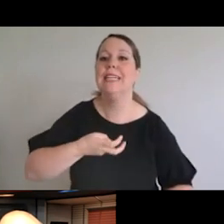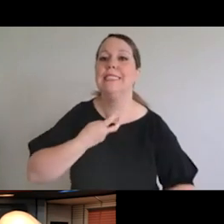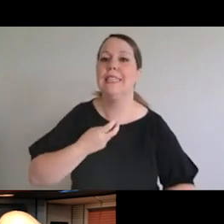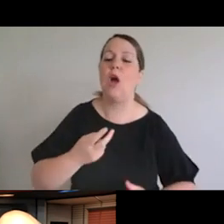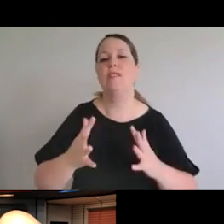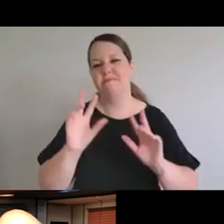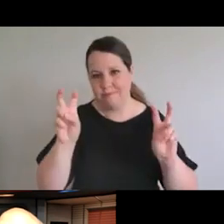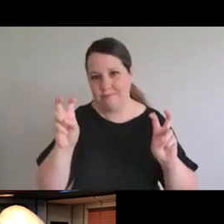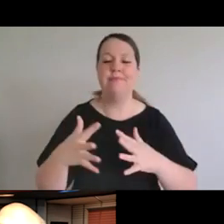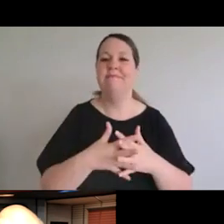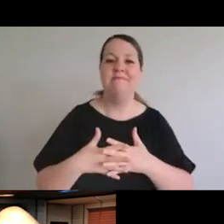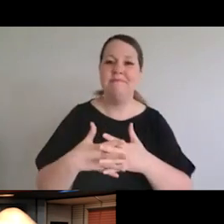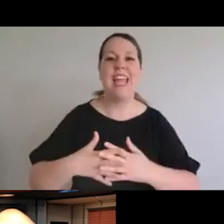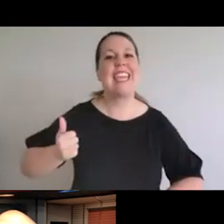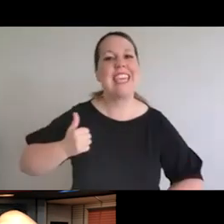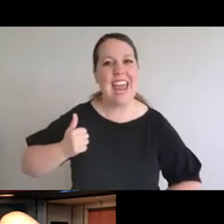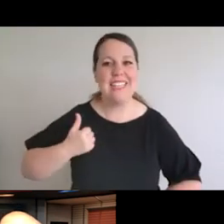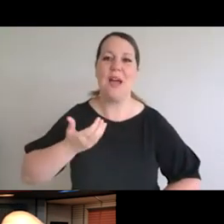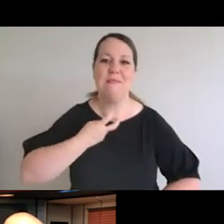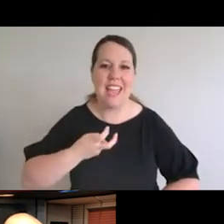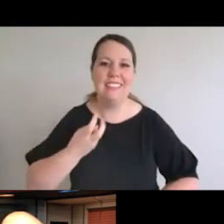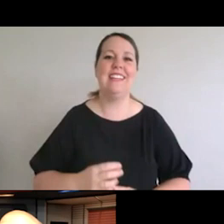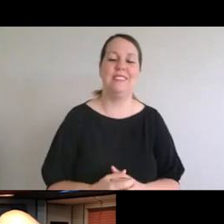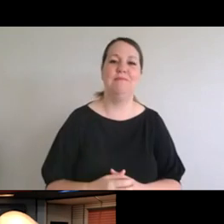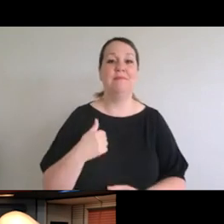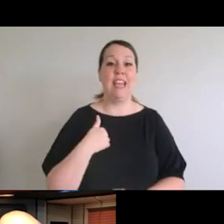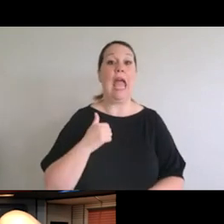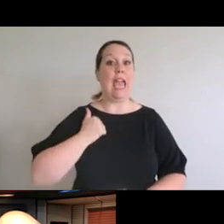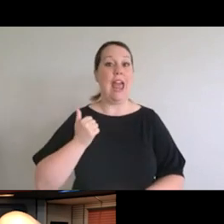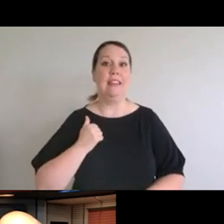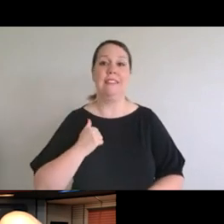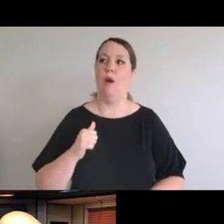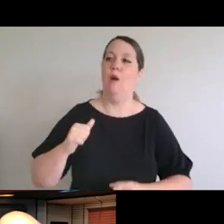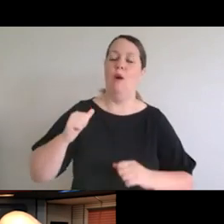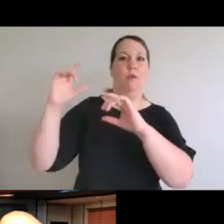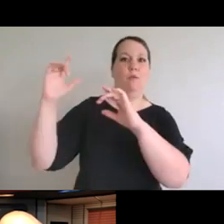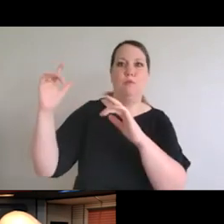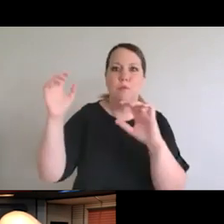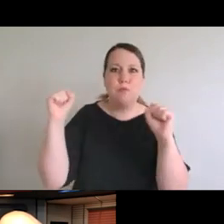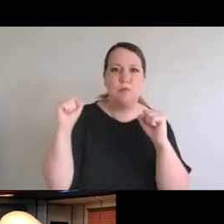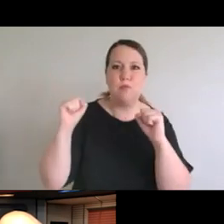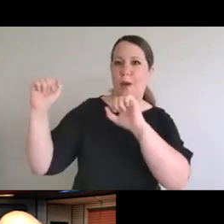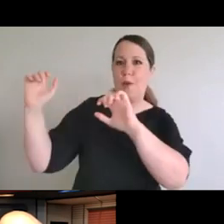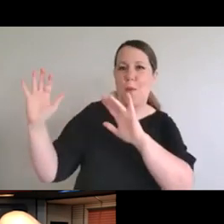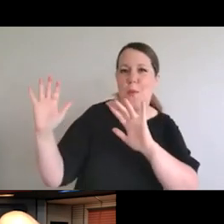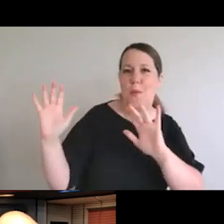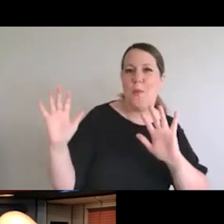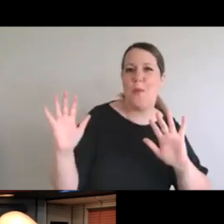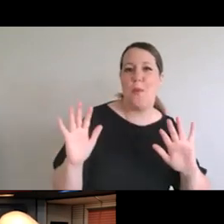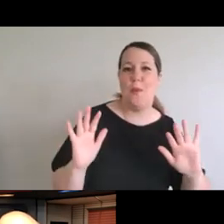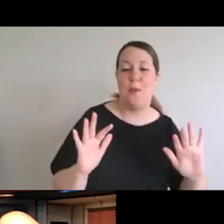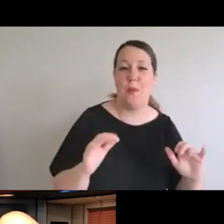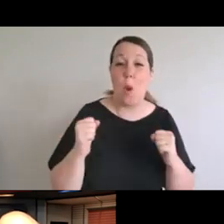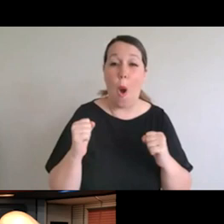winter is approaching, when I'd love to be in your amazing country with such wonderful